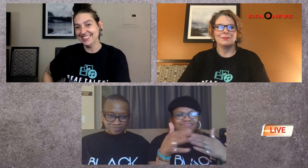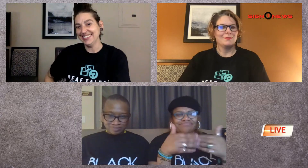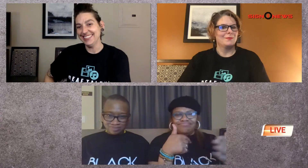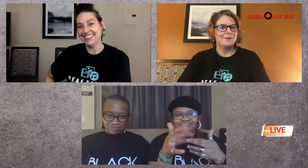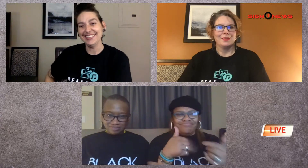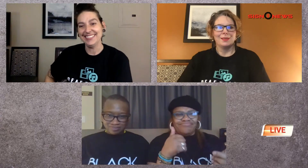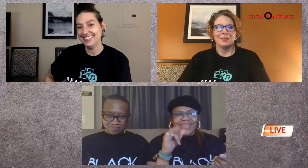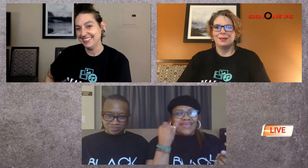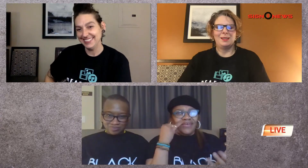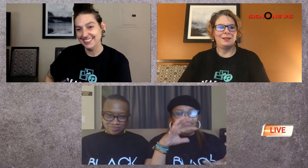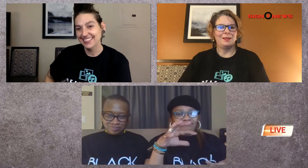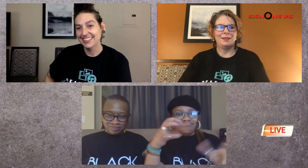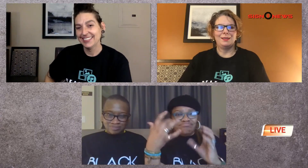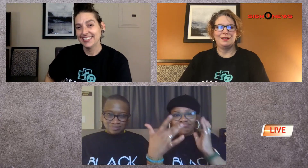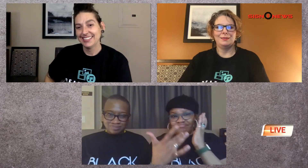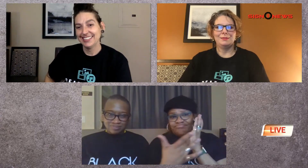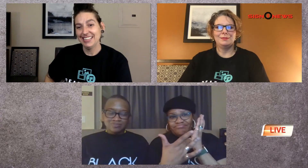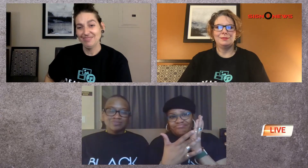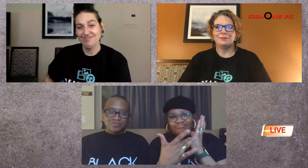Fantastic.